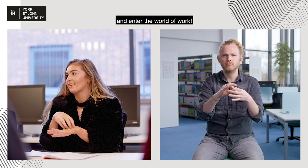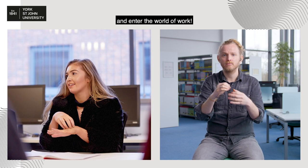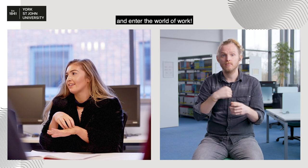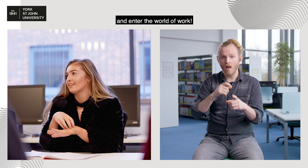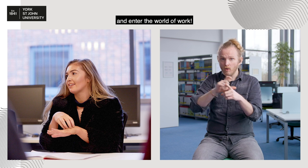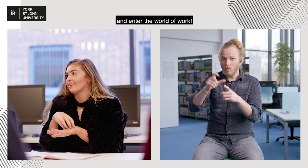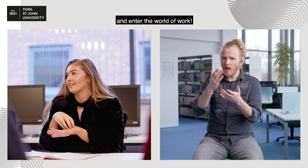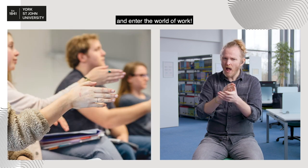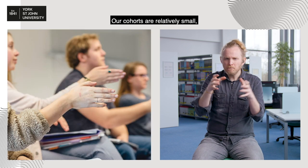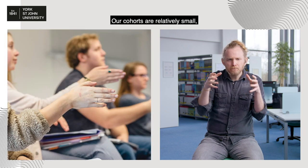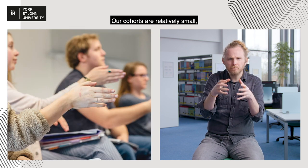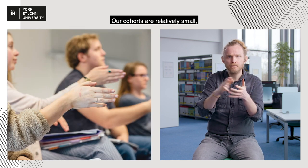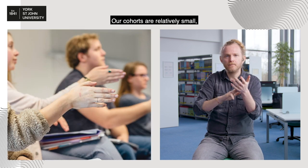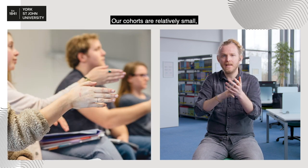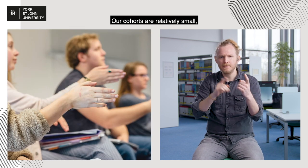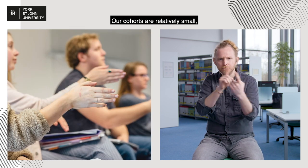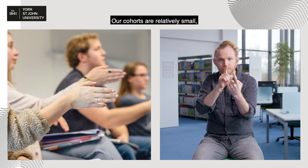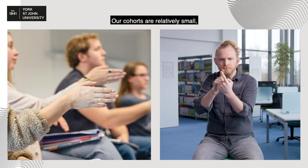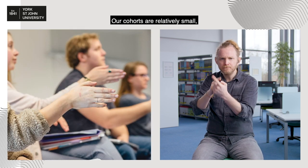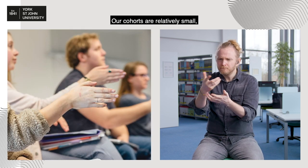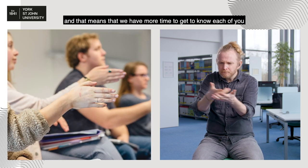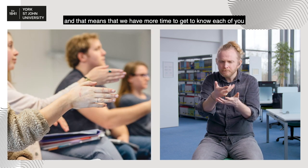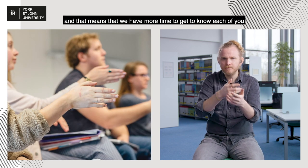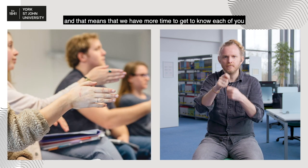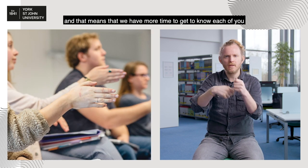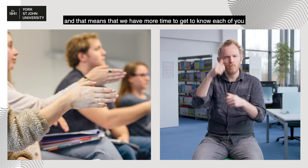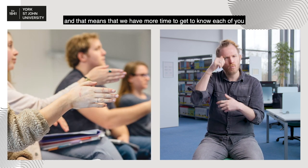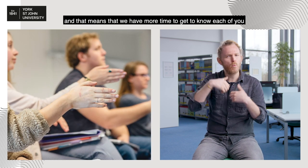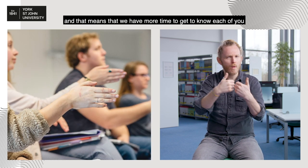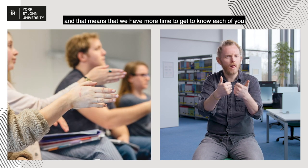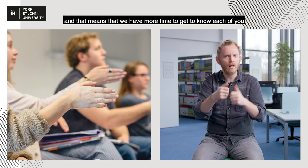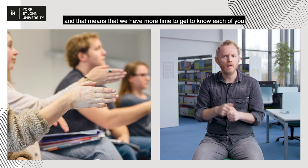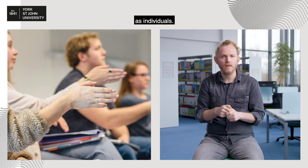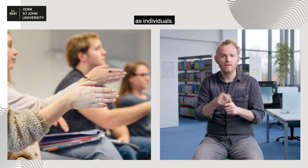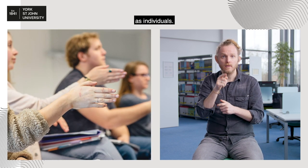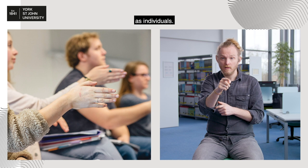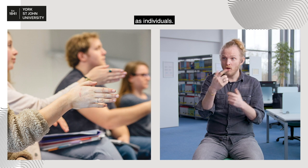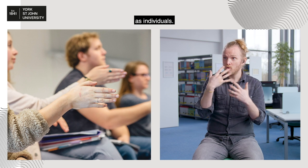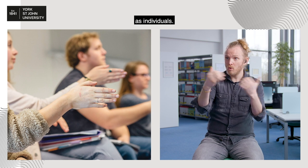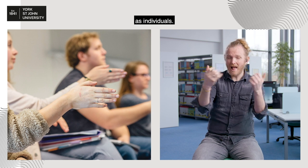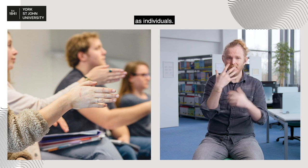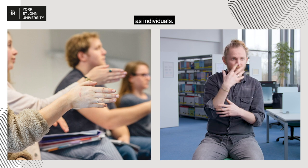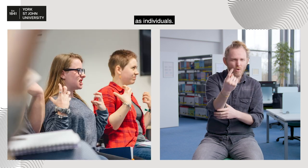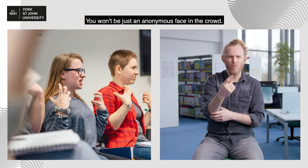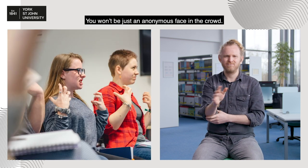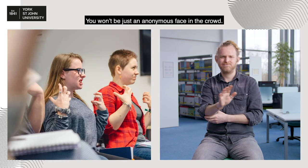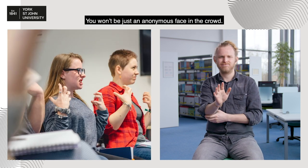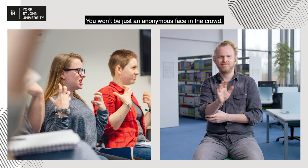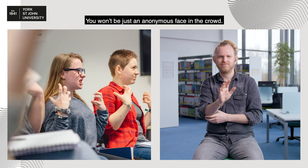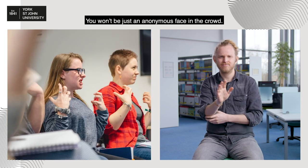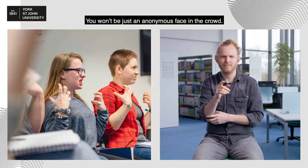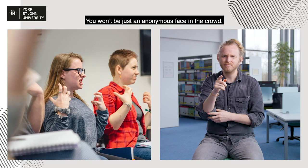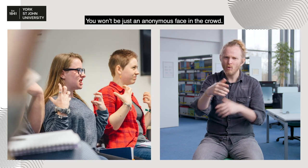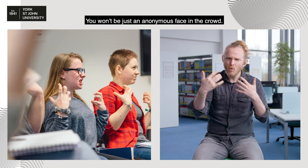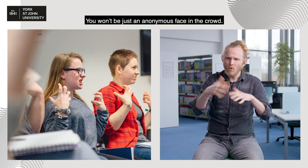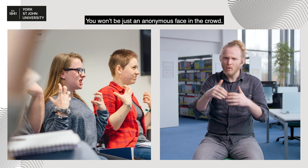work. Our cohorts are relatively small, and that means we have more time to get to know each of you as individuals. You won't just be